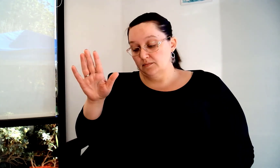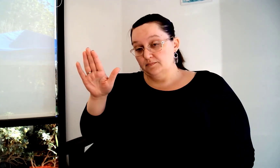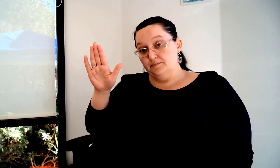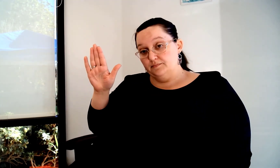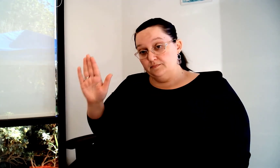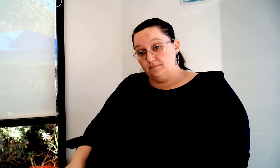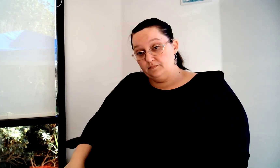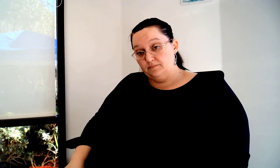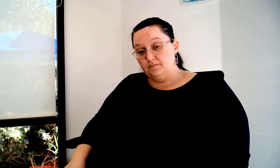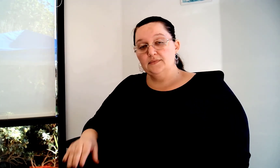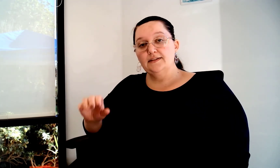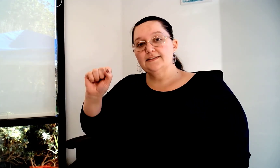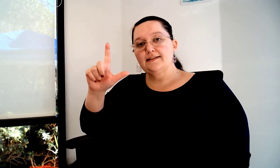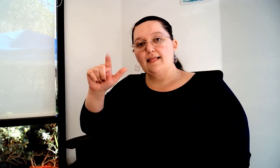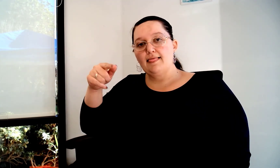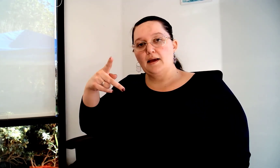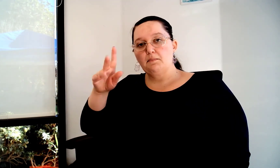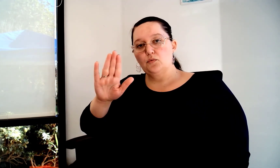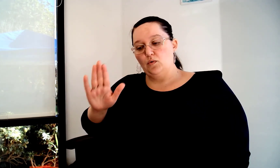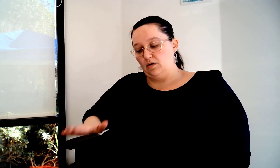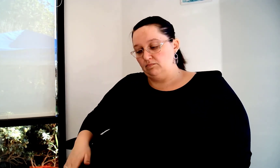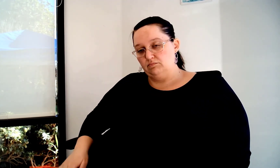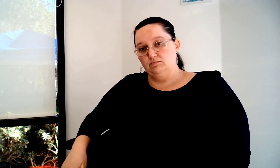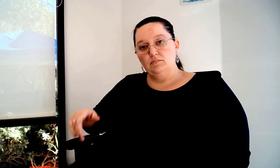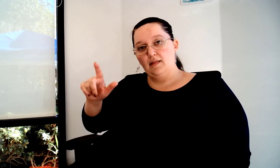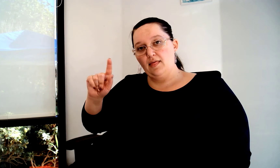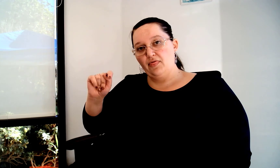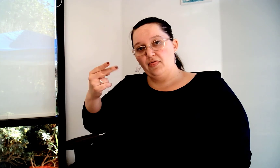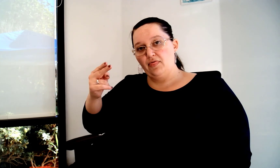Or you can hit your thigh once, right? Slap your thigh.